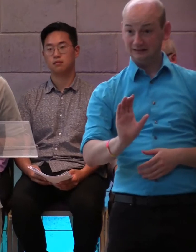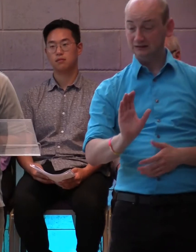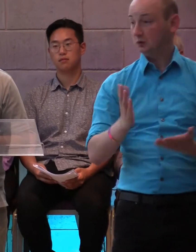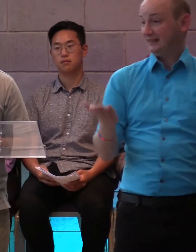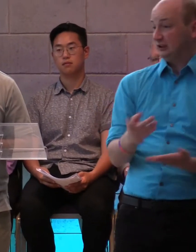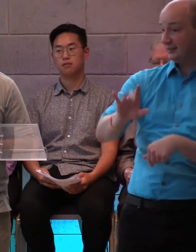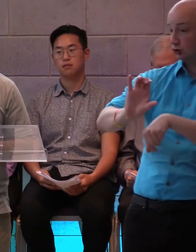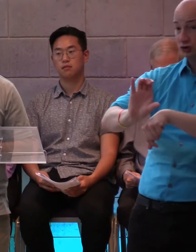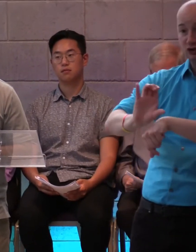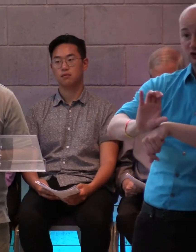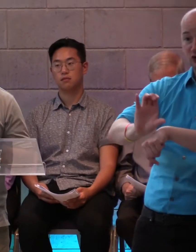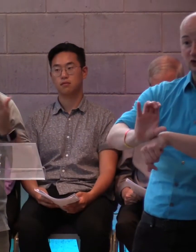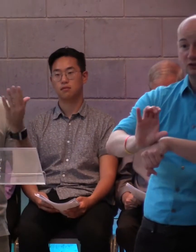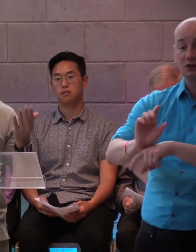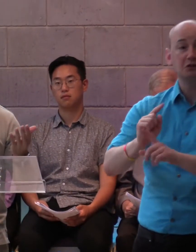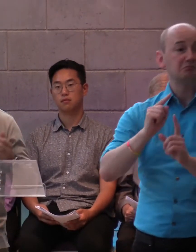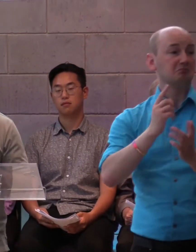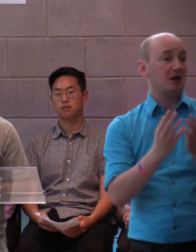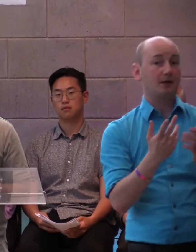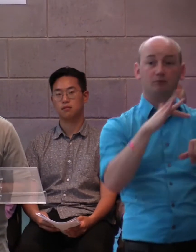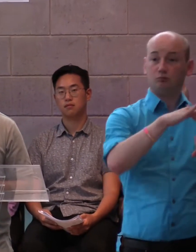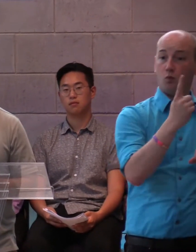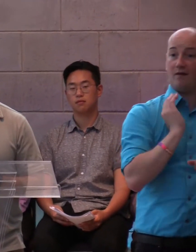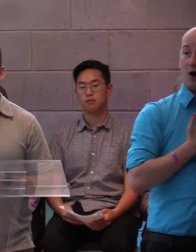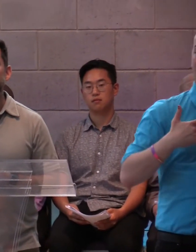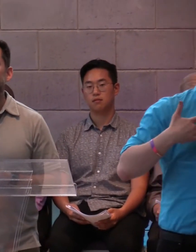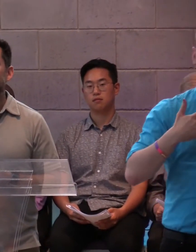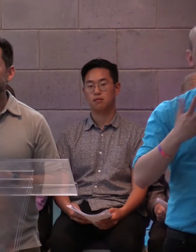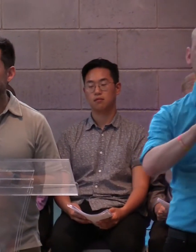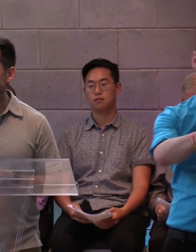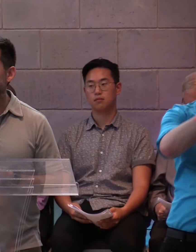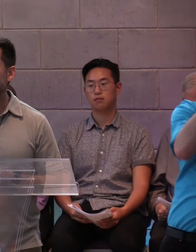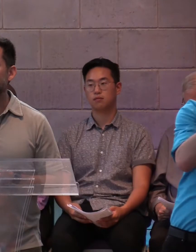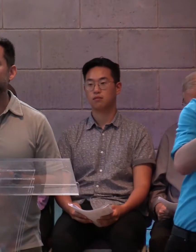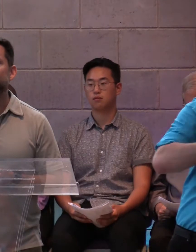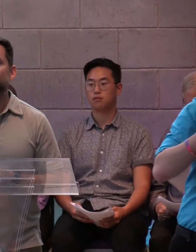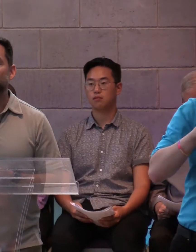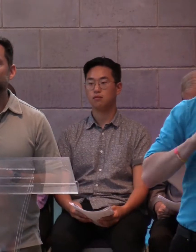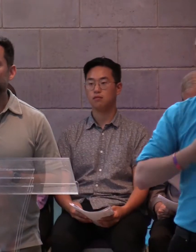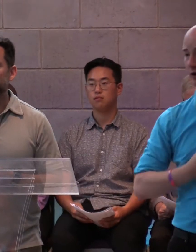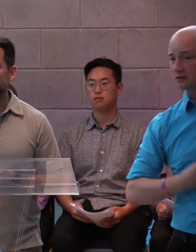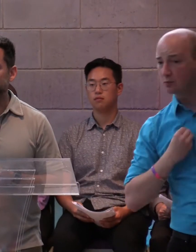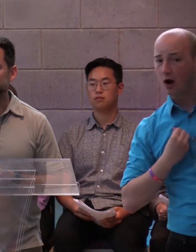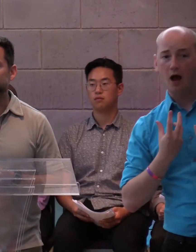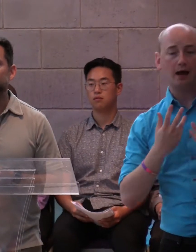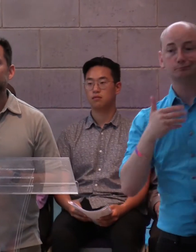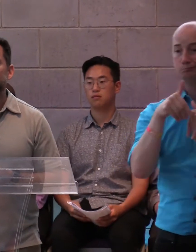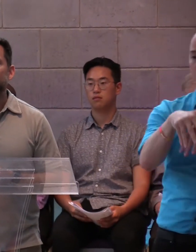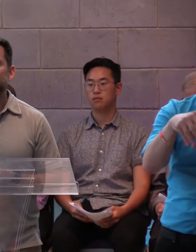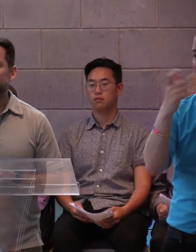faith, whether that be at an event during DC Black Pride, at Trans Pride, at the Parade or